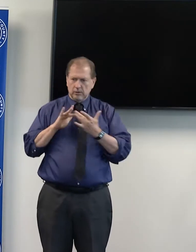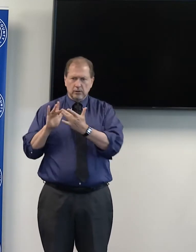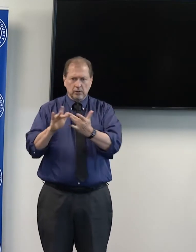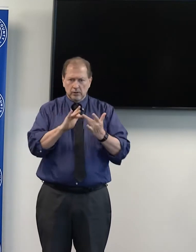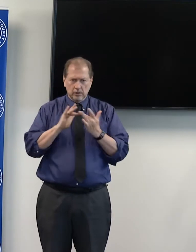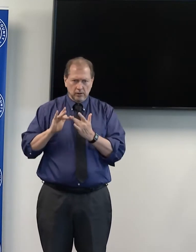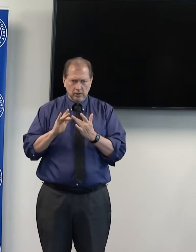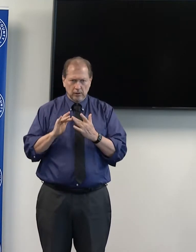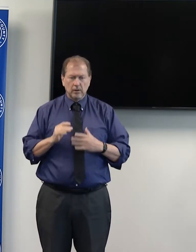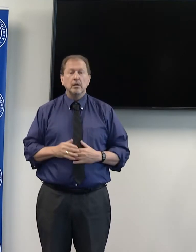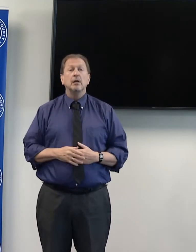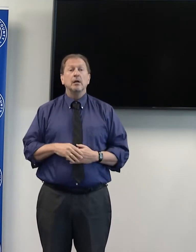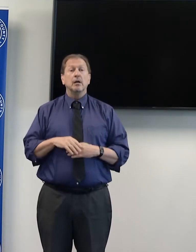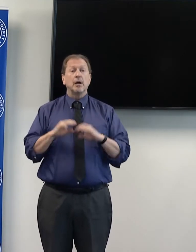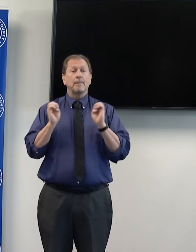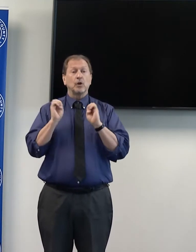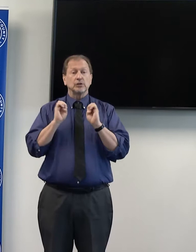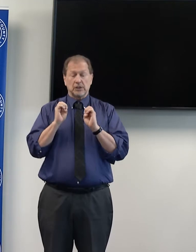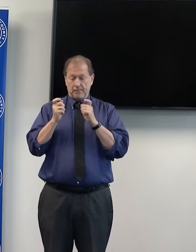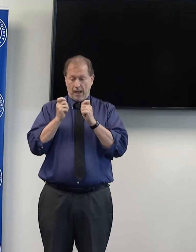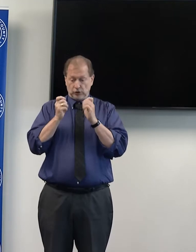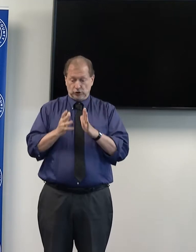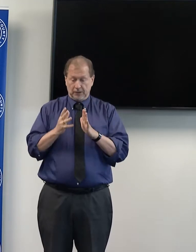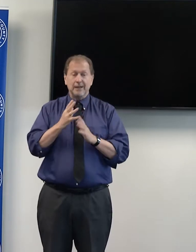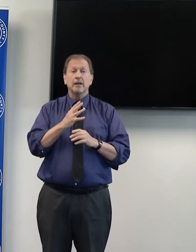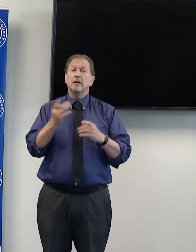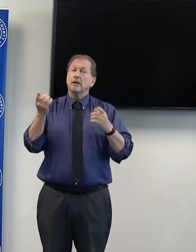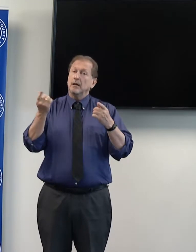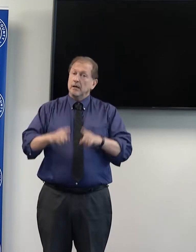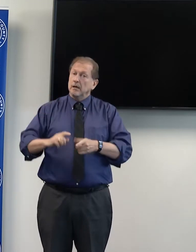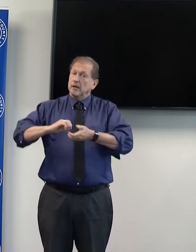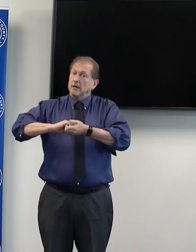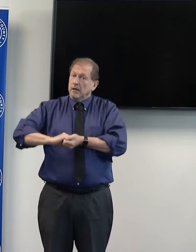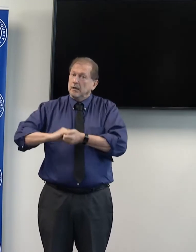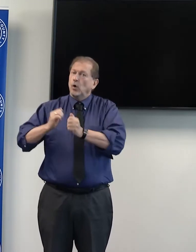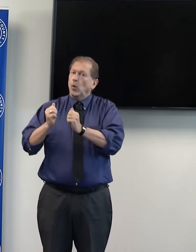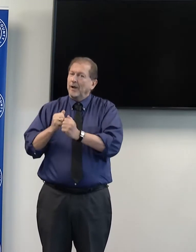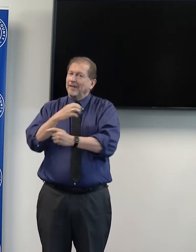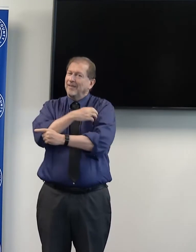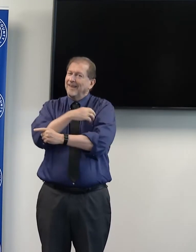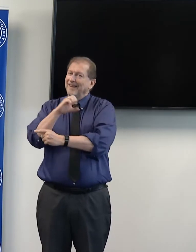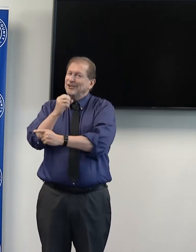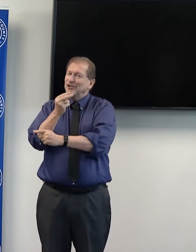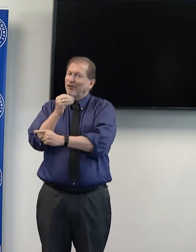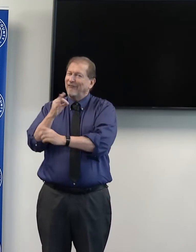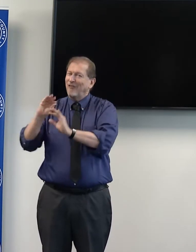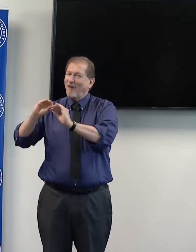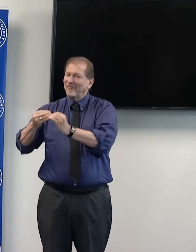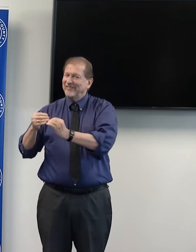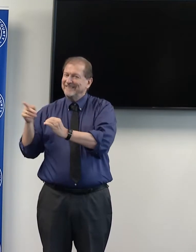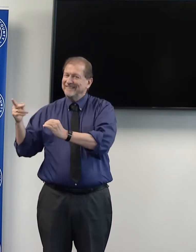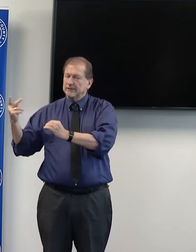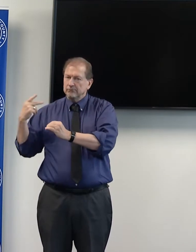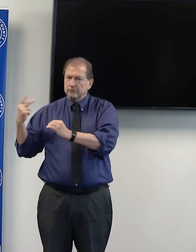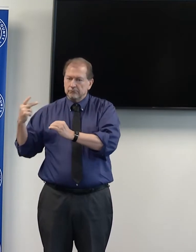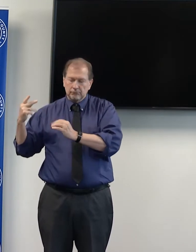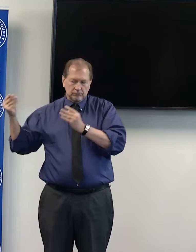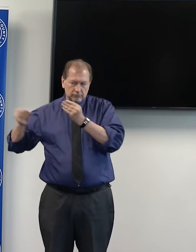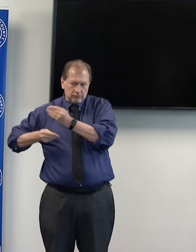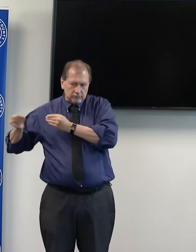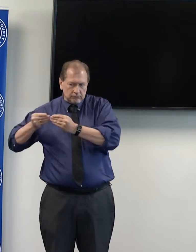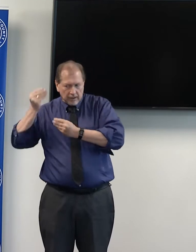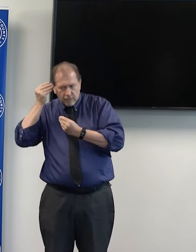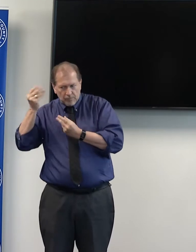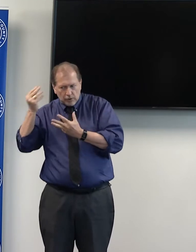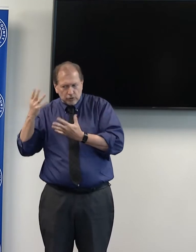relationship between emergency management and the sheriff's office was a strong one. We worked together to invest federal